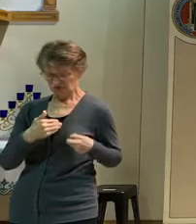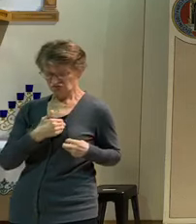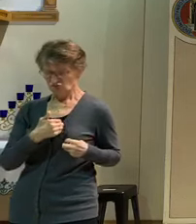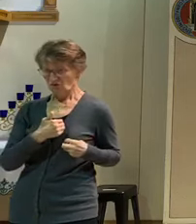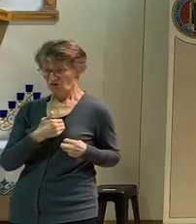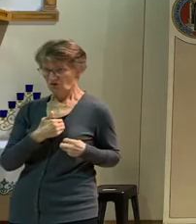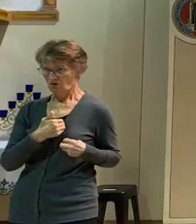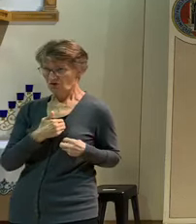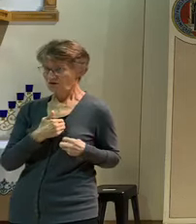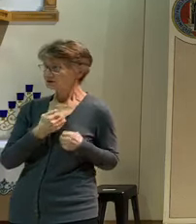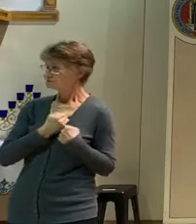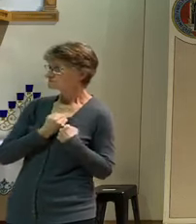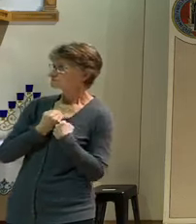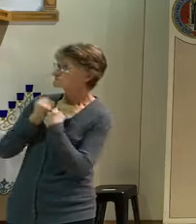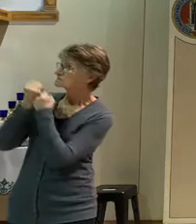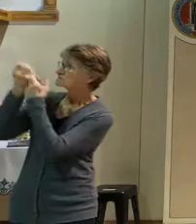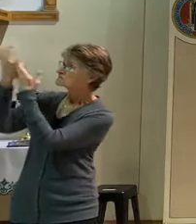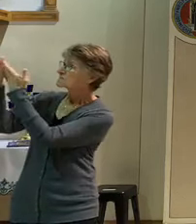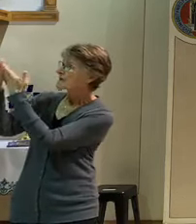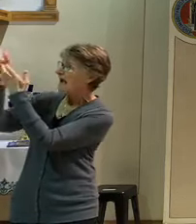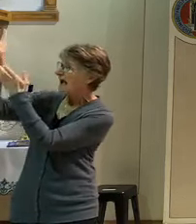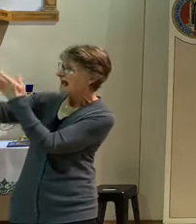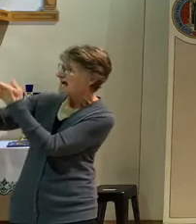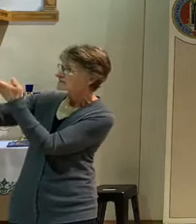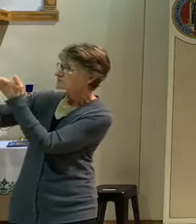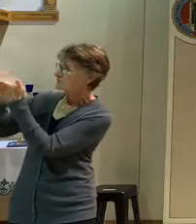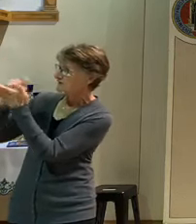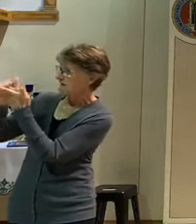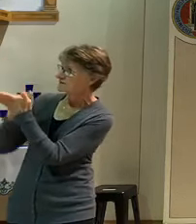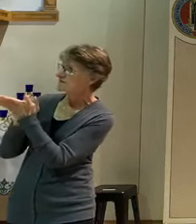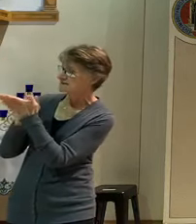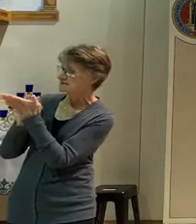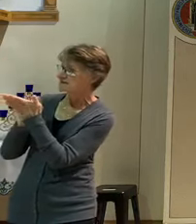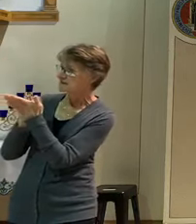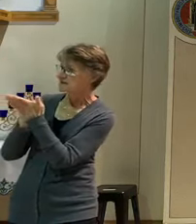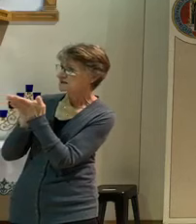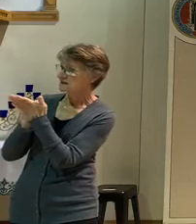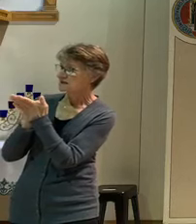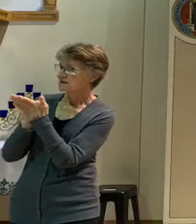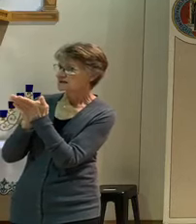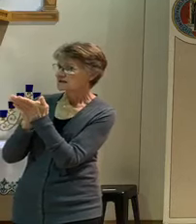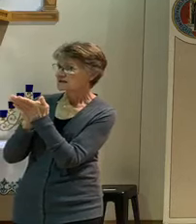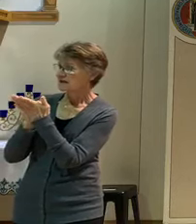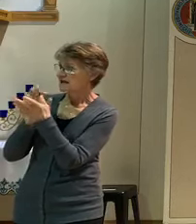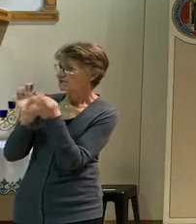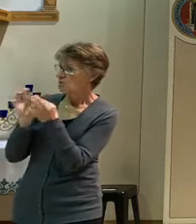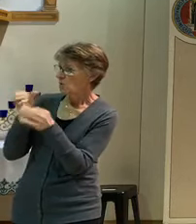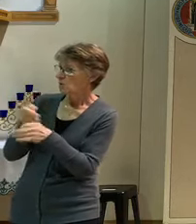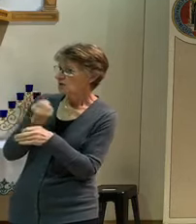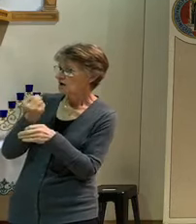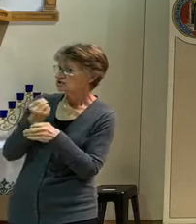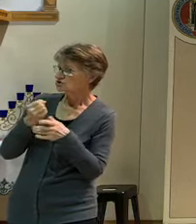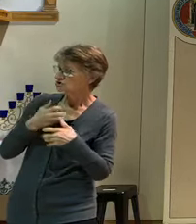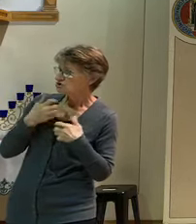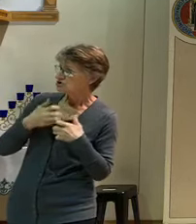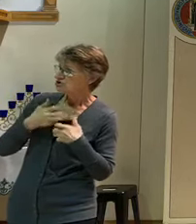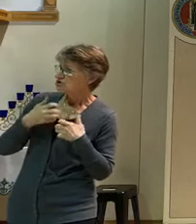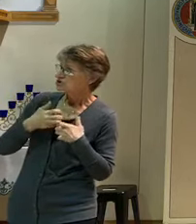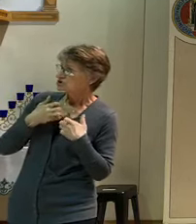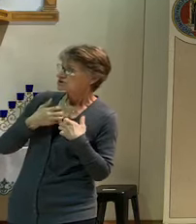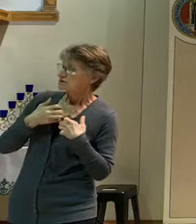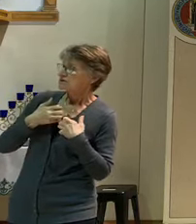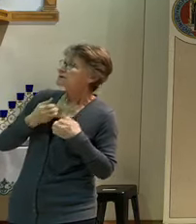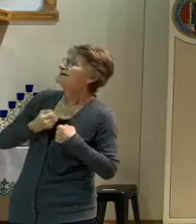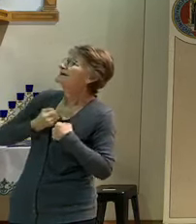forgiveness. Because one of the things is that maybe you're too sensitive. Have you ever thought of